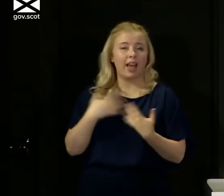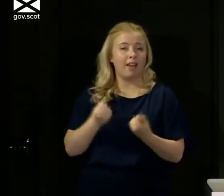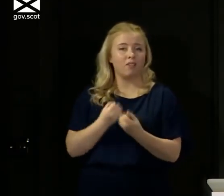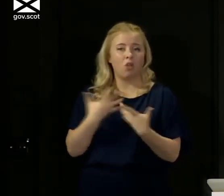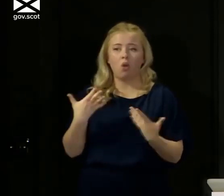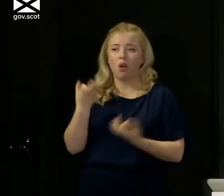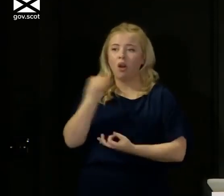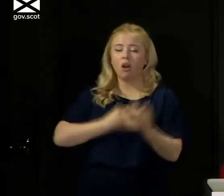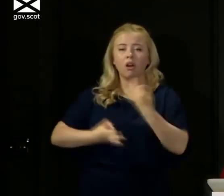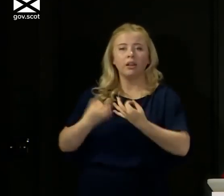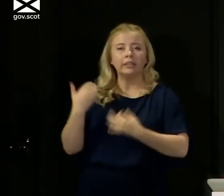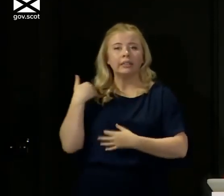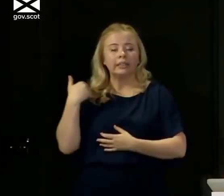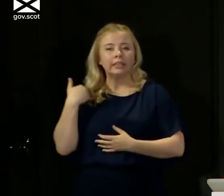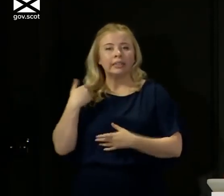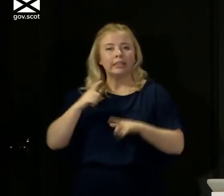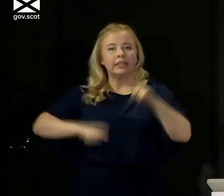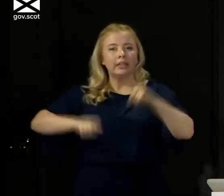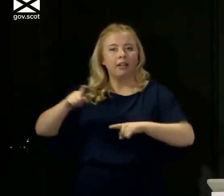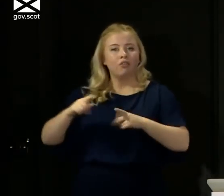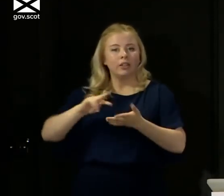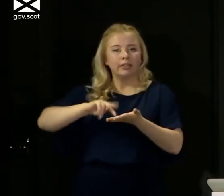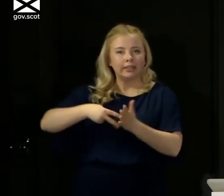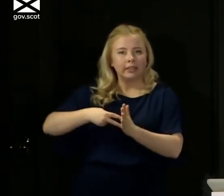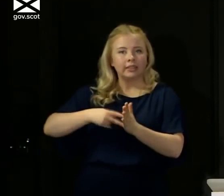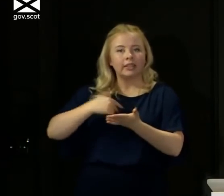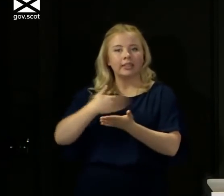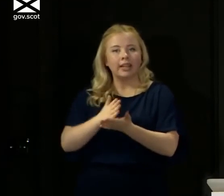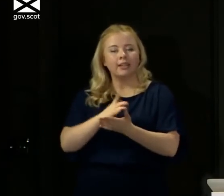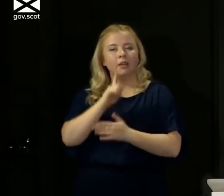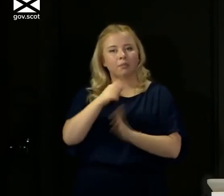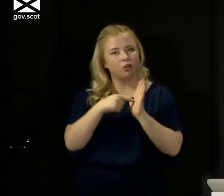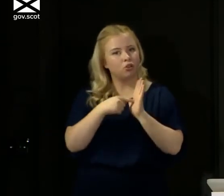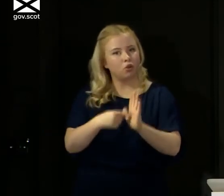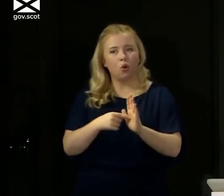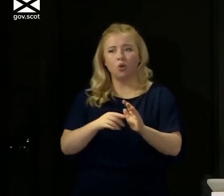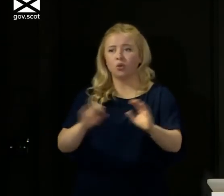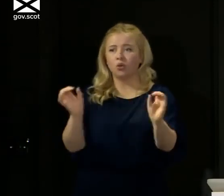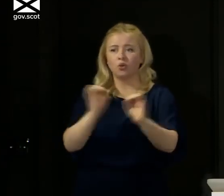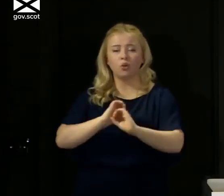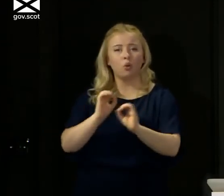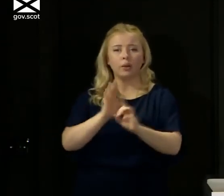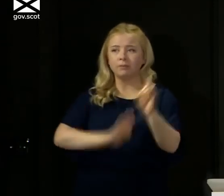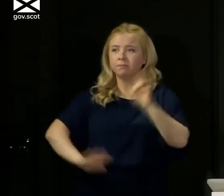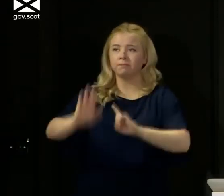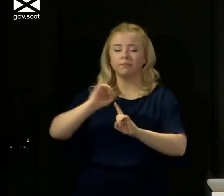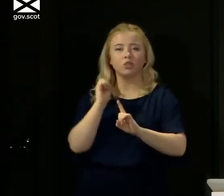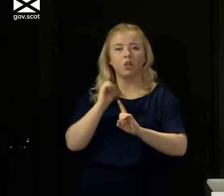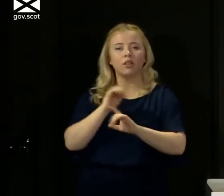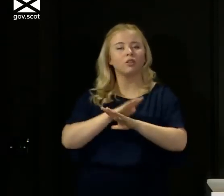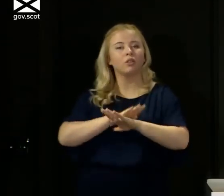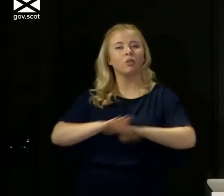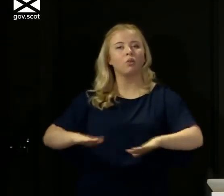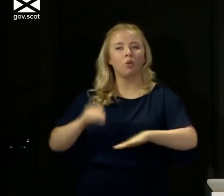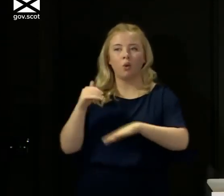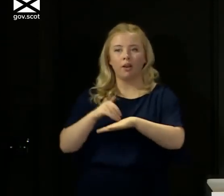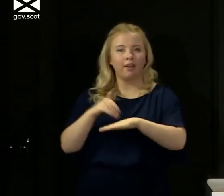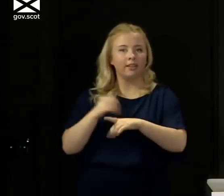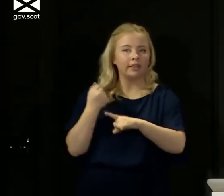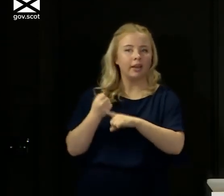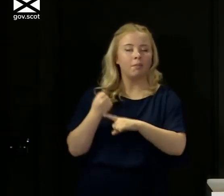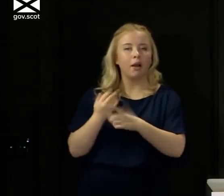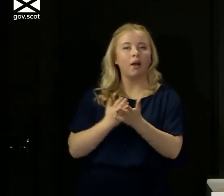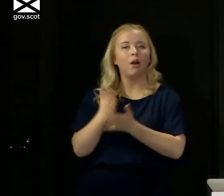questions about different sectors and different organisations. And I think what it does is illustrate that there is nobody in Scotland that is not affected by this.